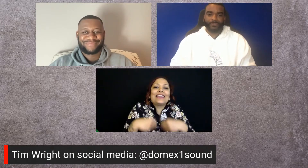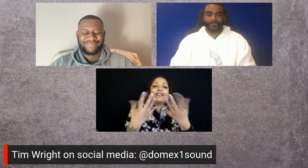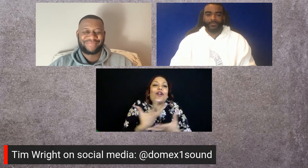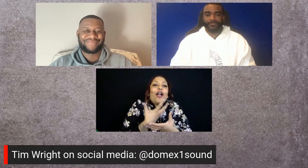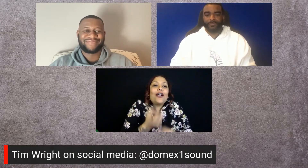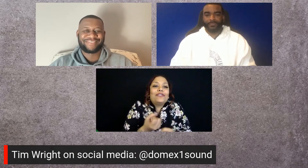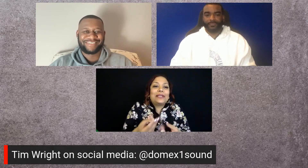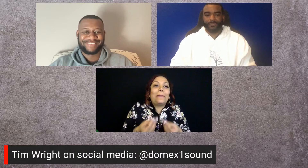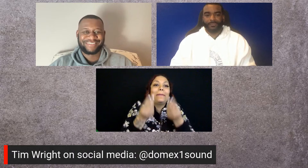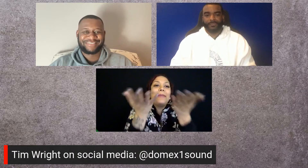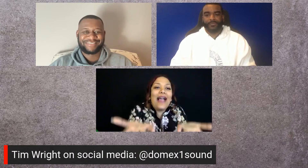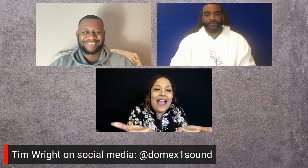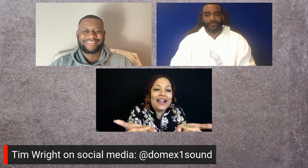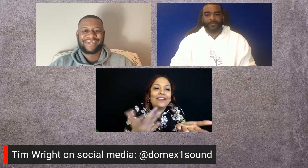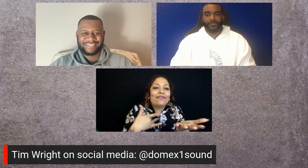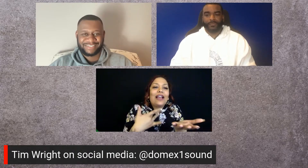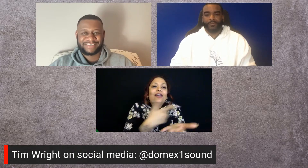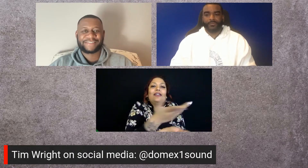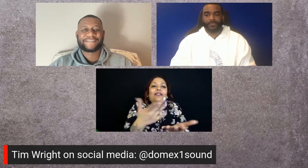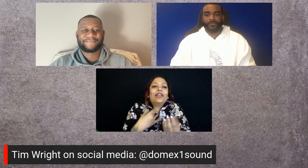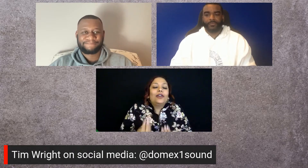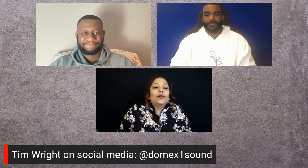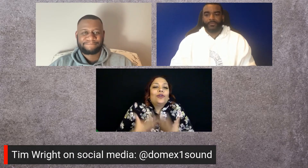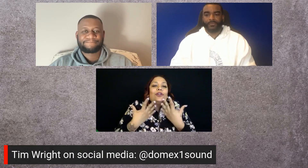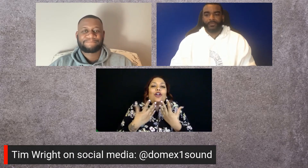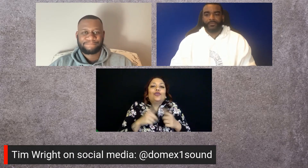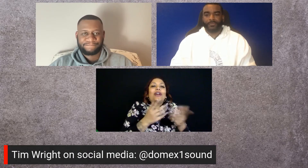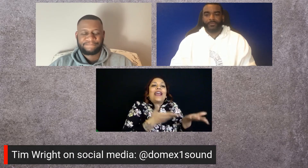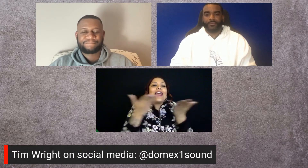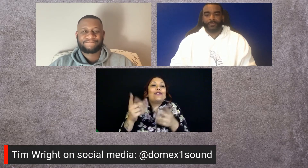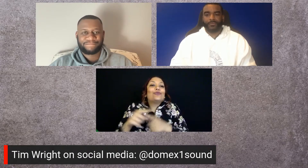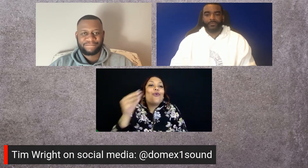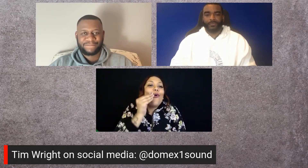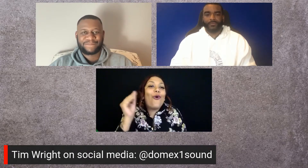Yes. You're giving back. Yes. You're giving back.